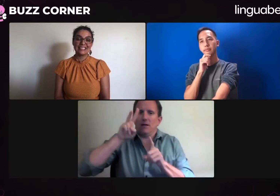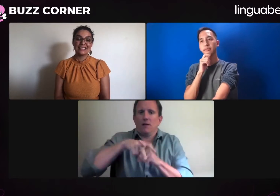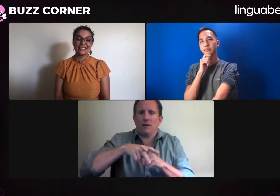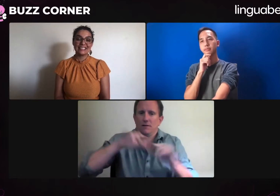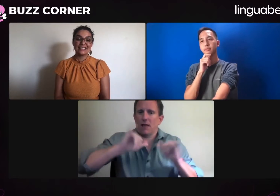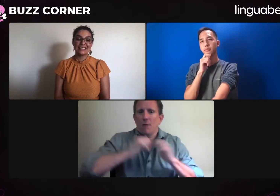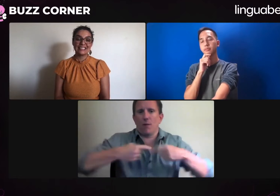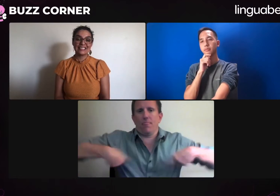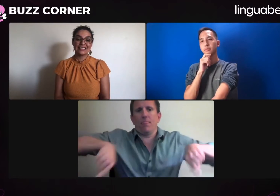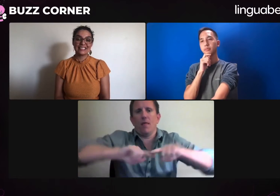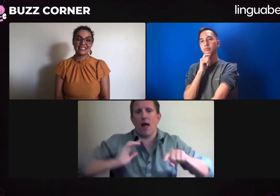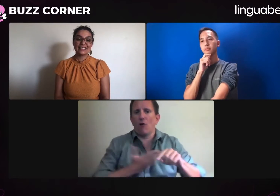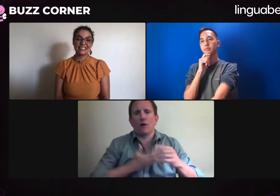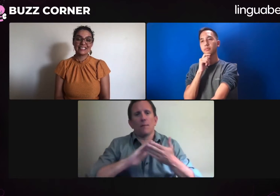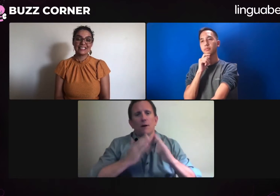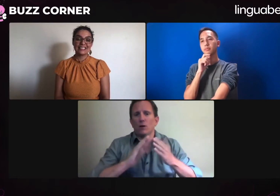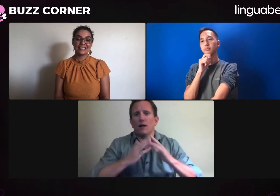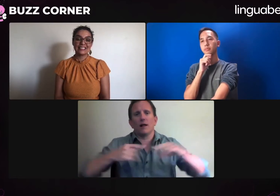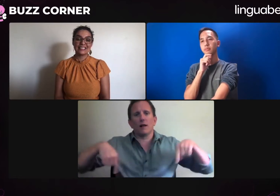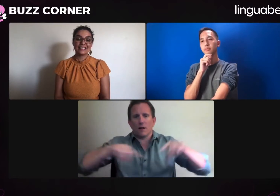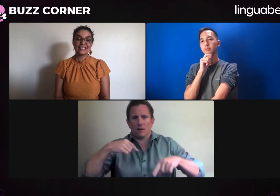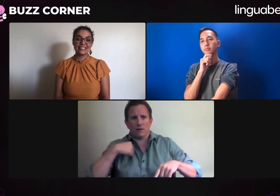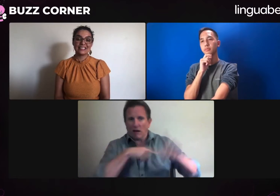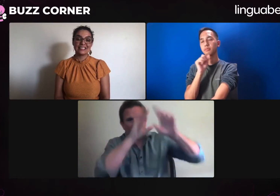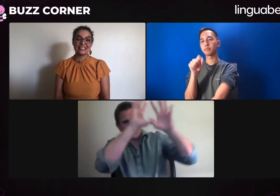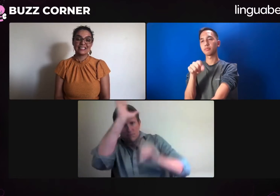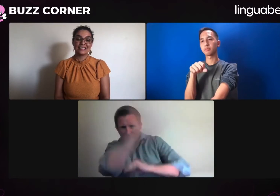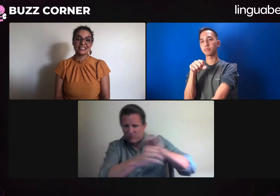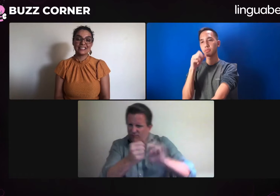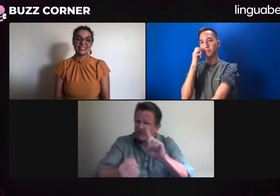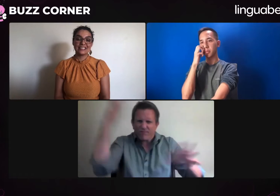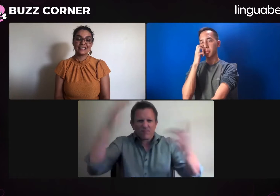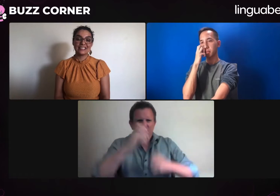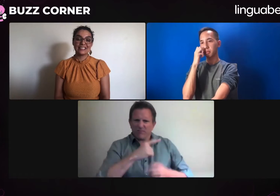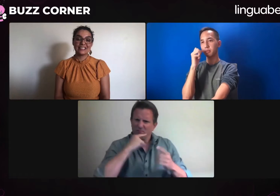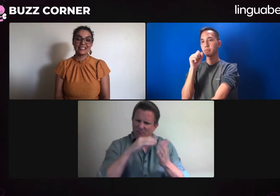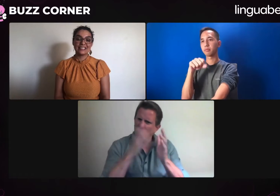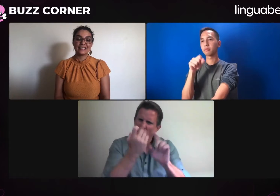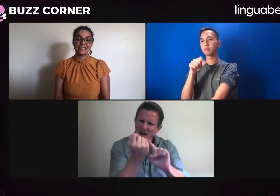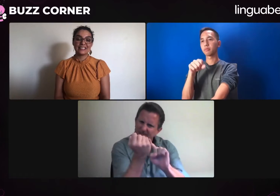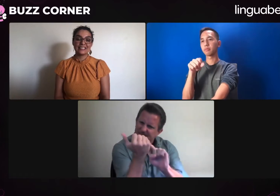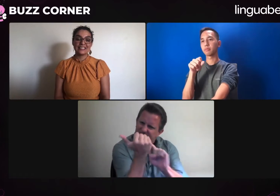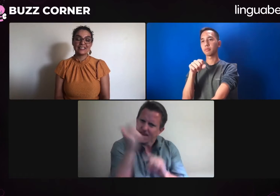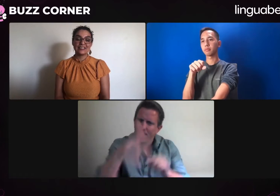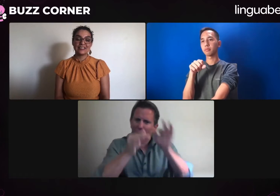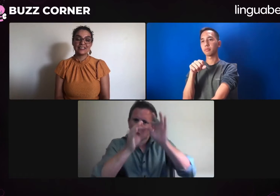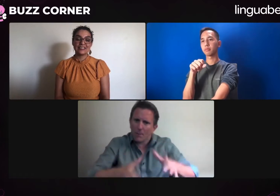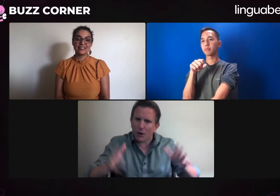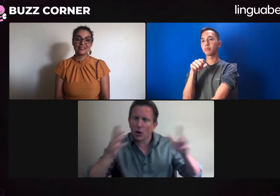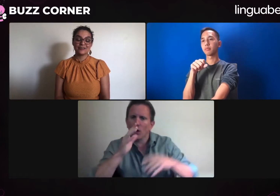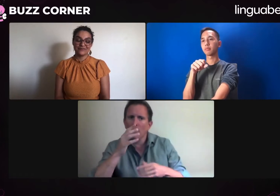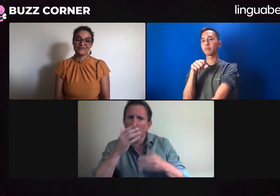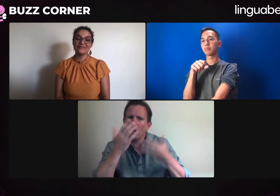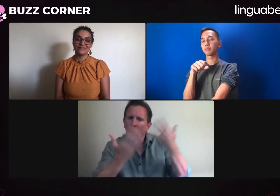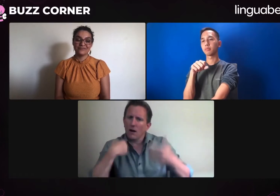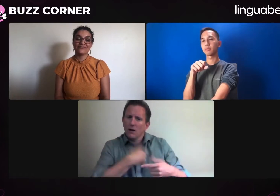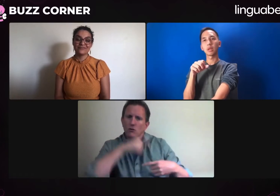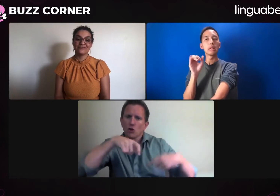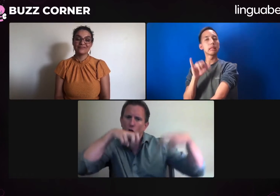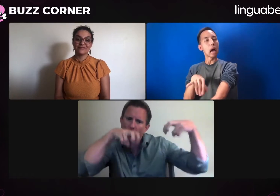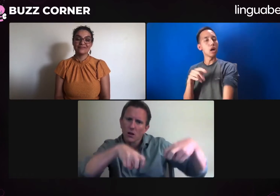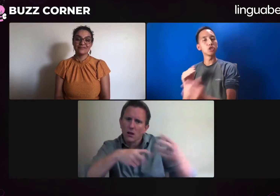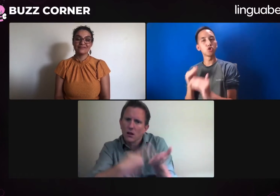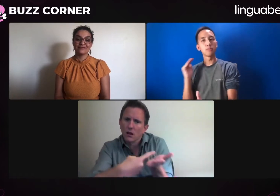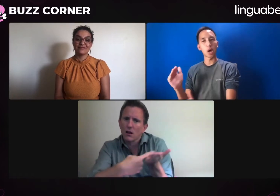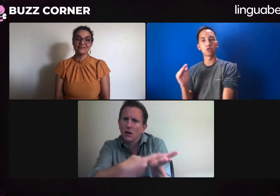that I am contributing to a lack of conversation. And I think that sort of shadows what we need to be thinking about here